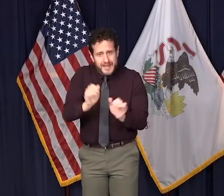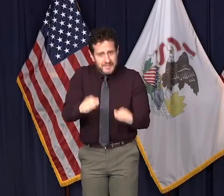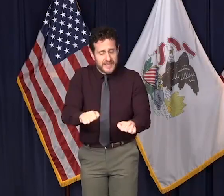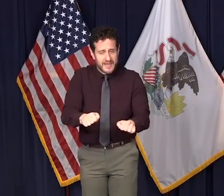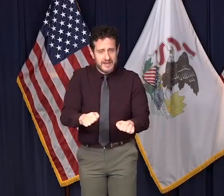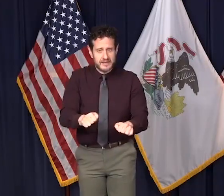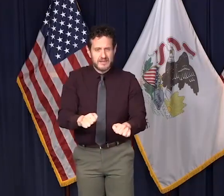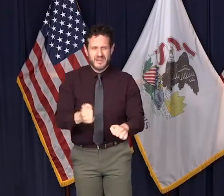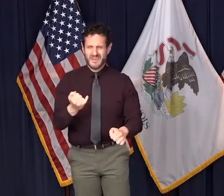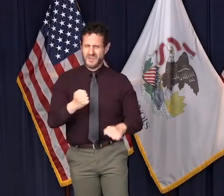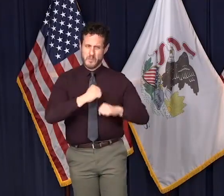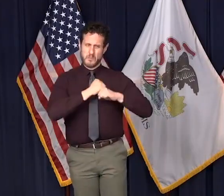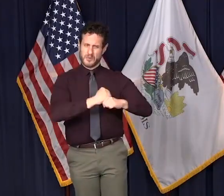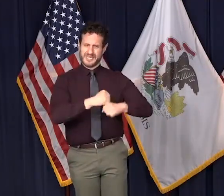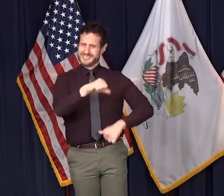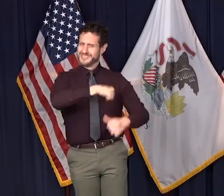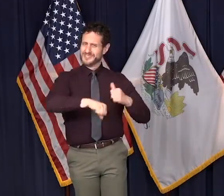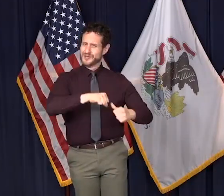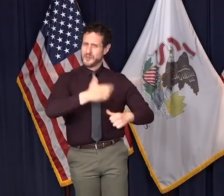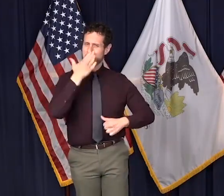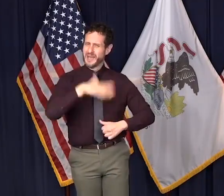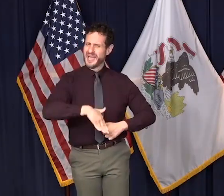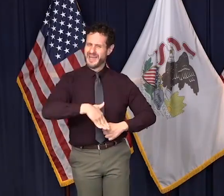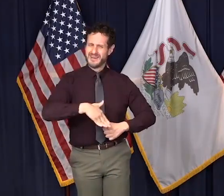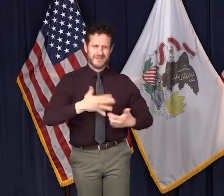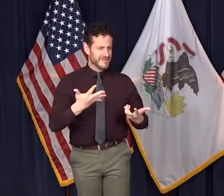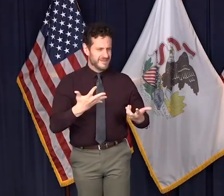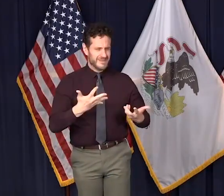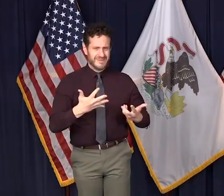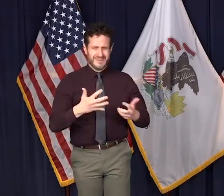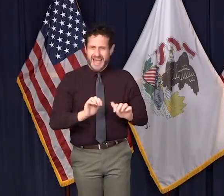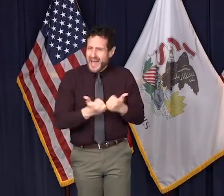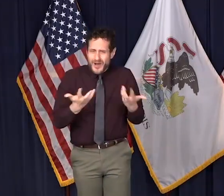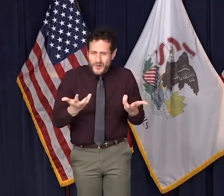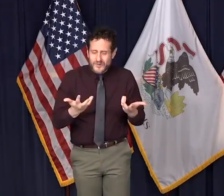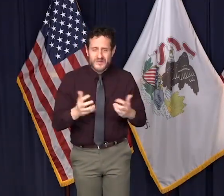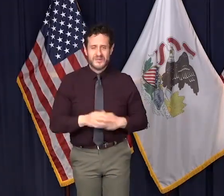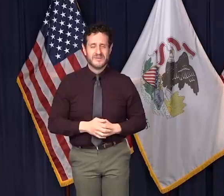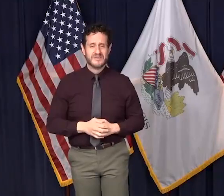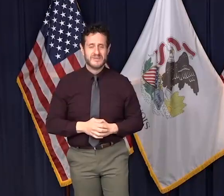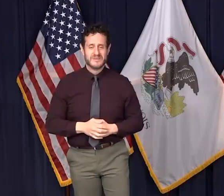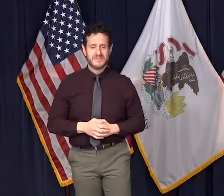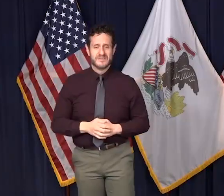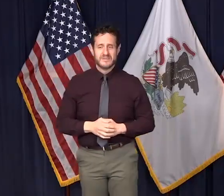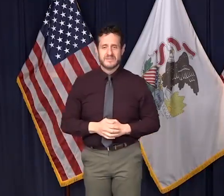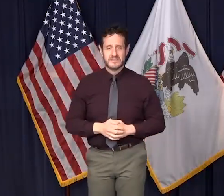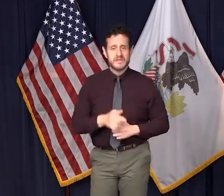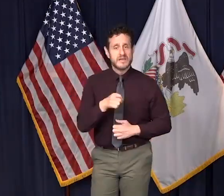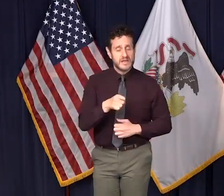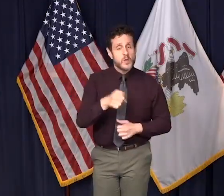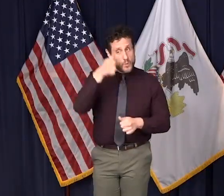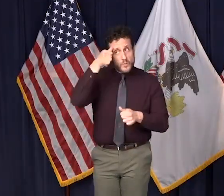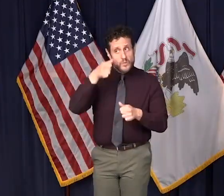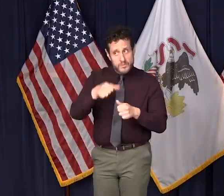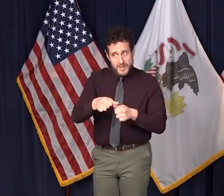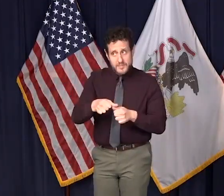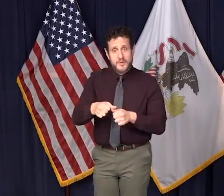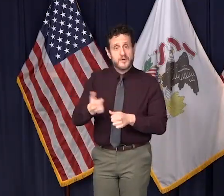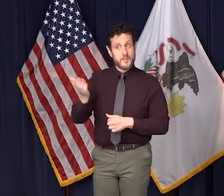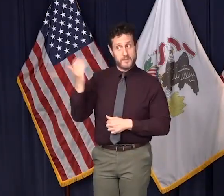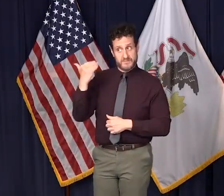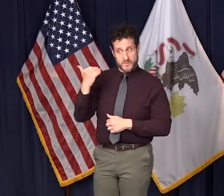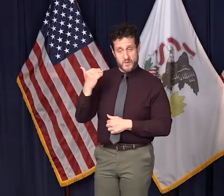neighbors became a bad act. I venture to guess that nobody is disappointed about all the